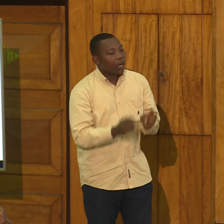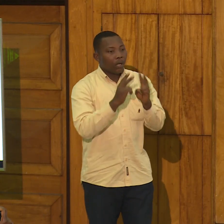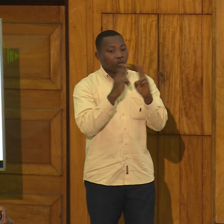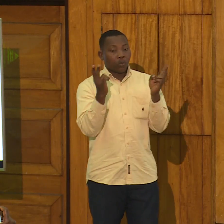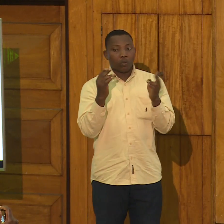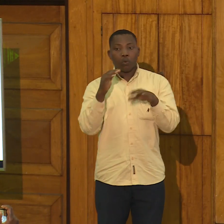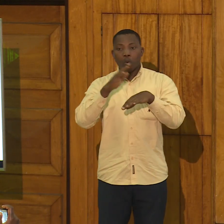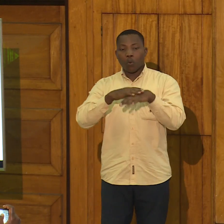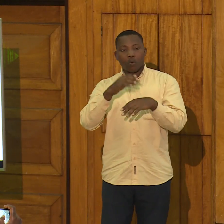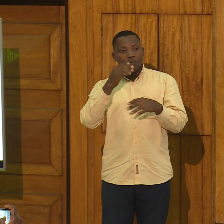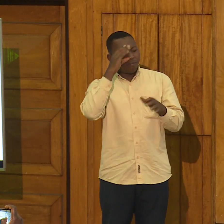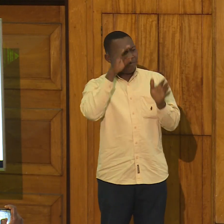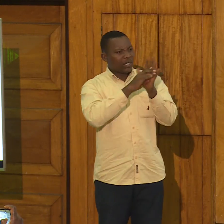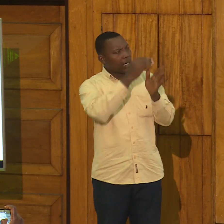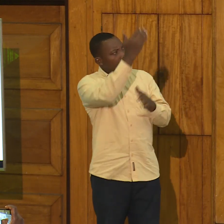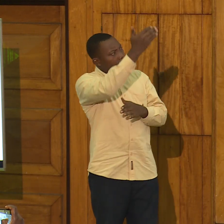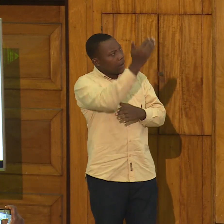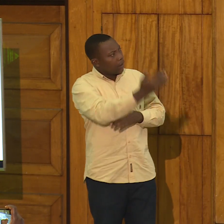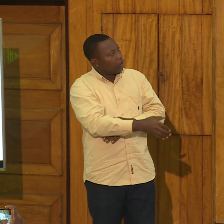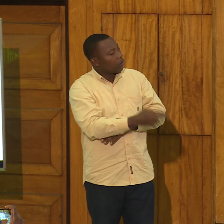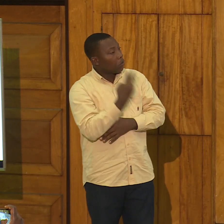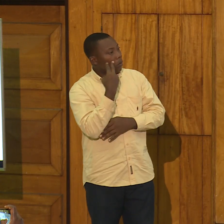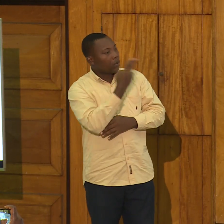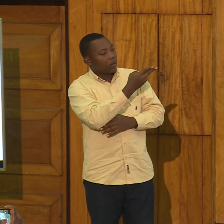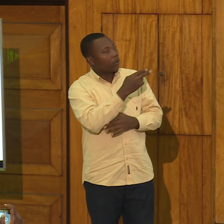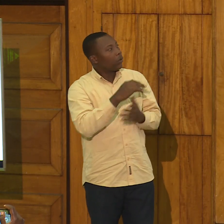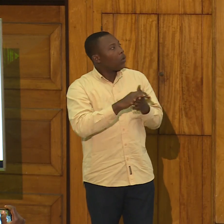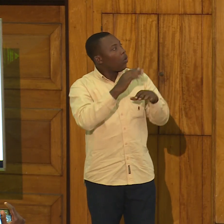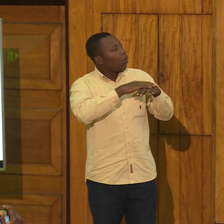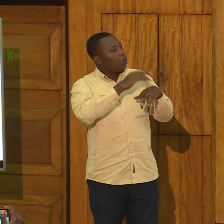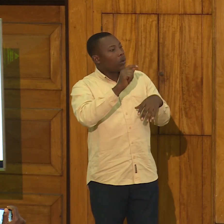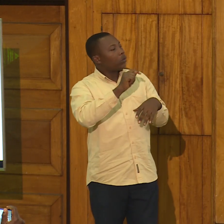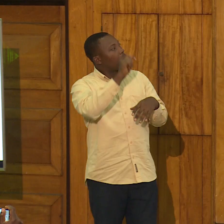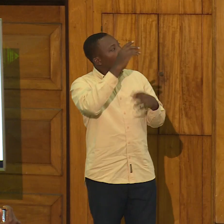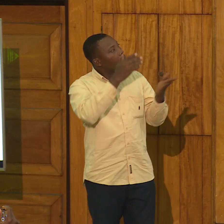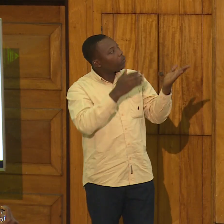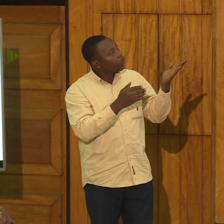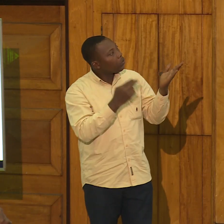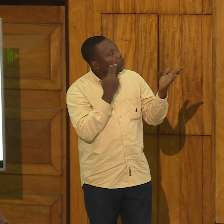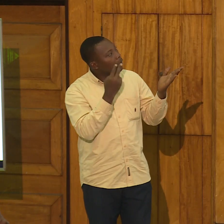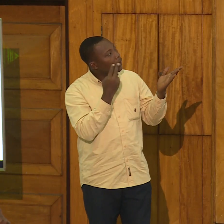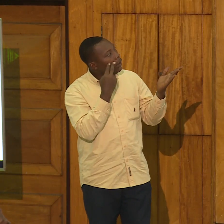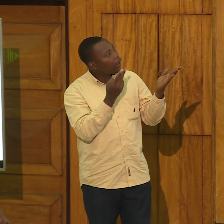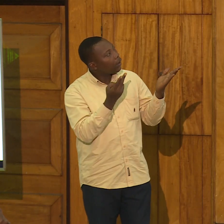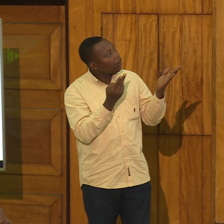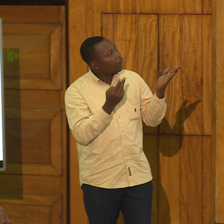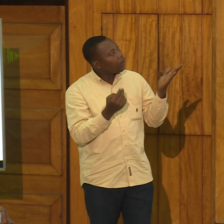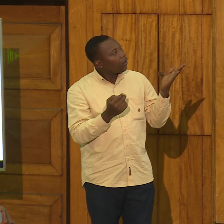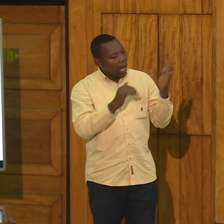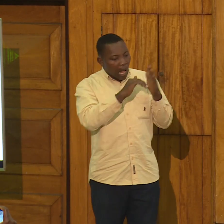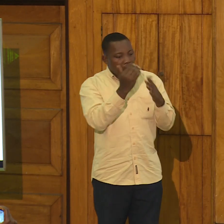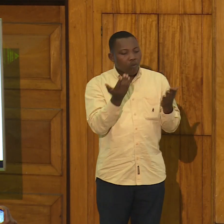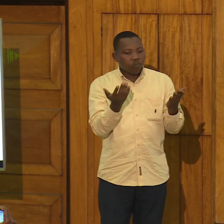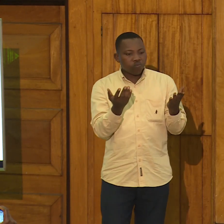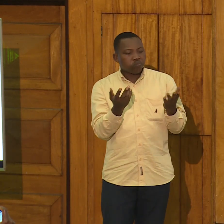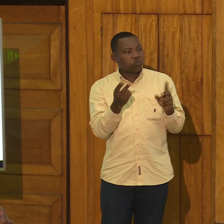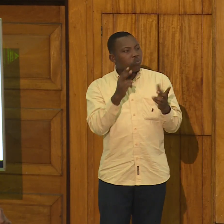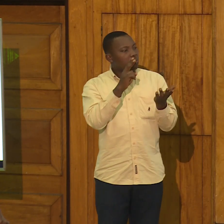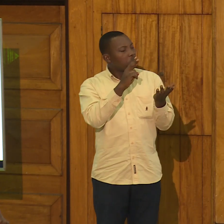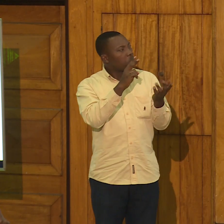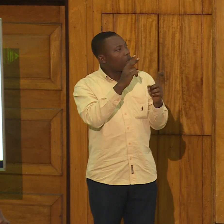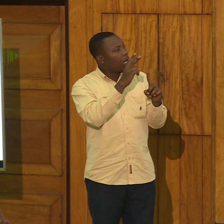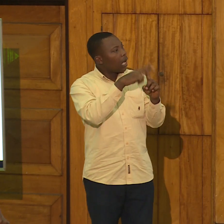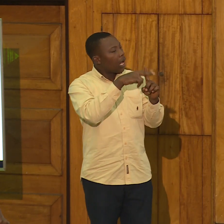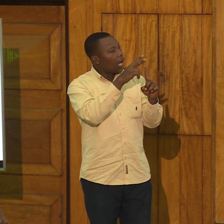So right at the top there, we're just showing how we recruit